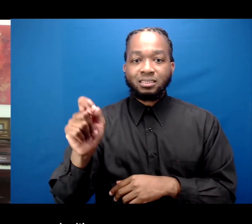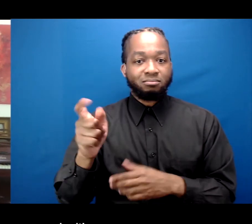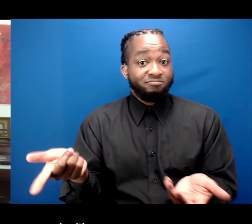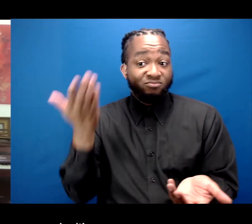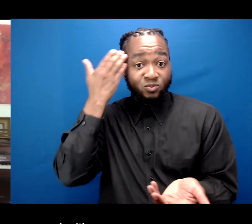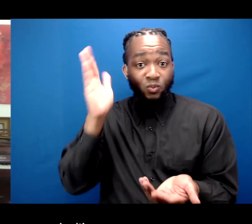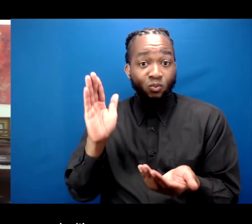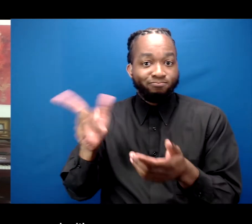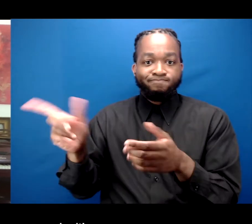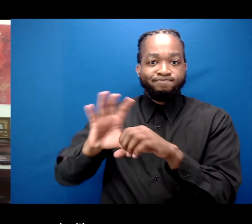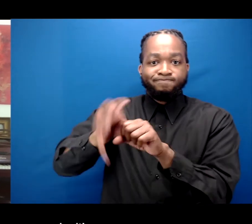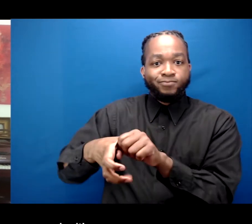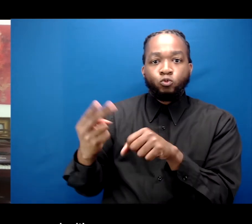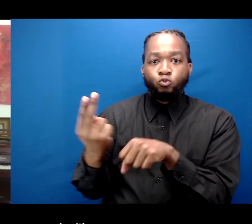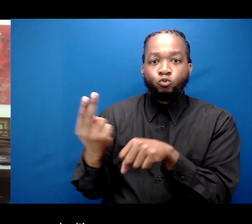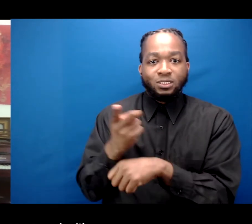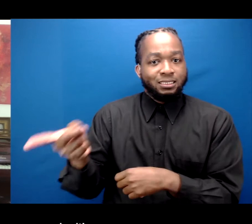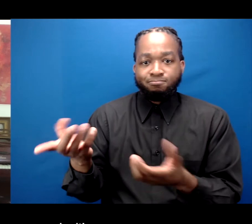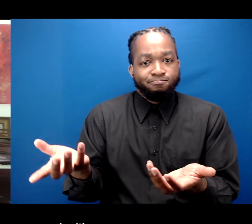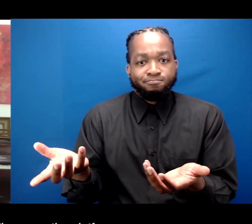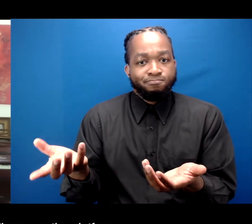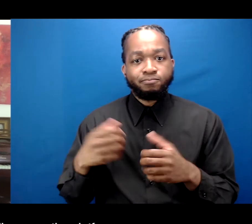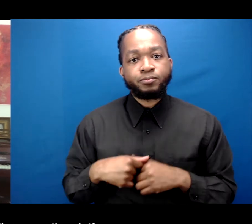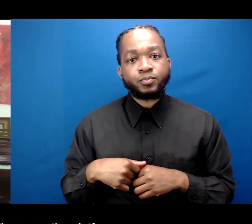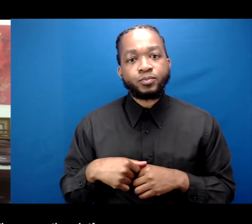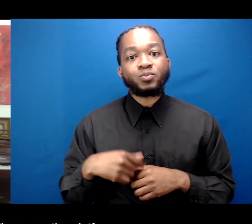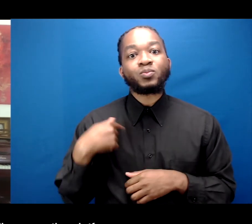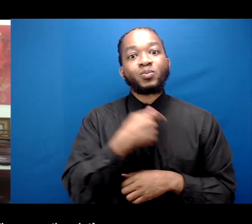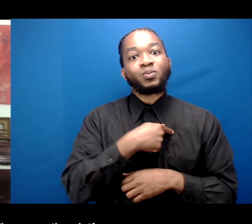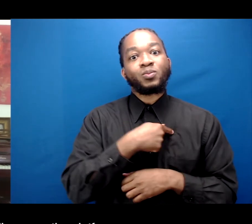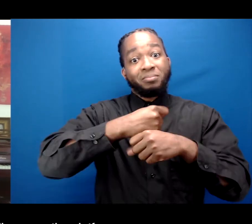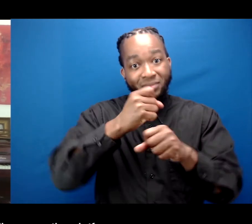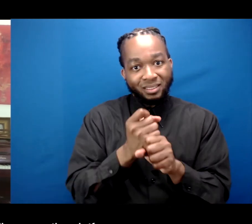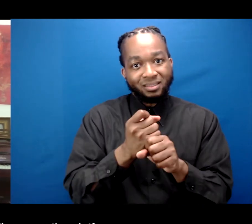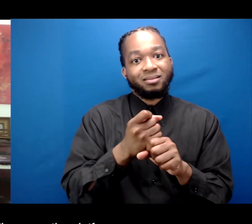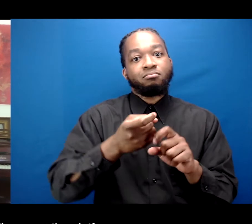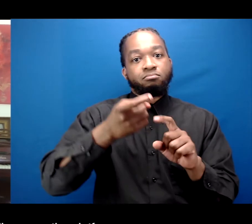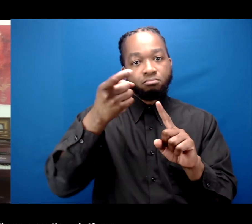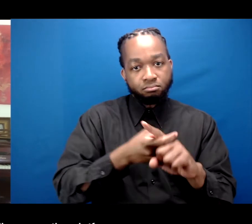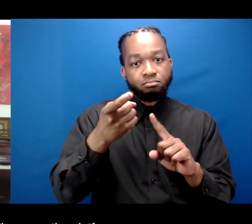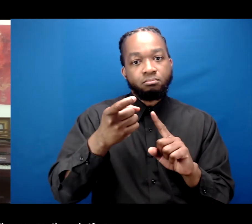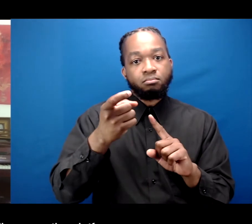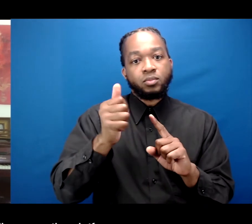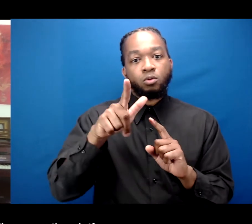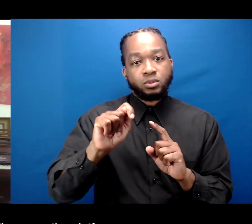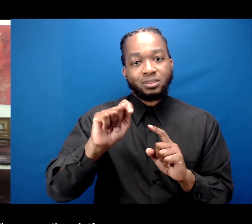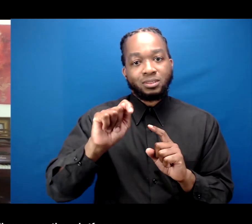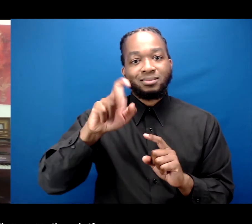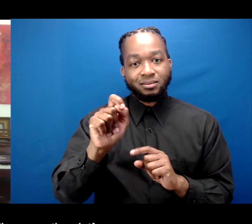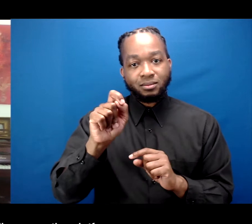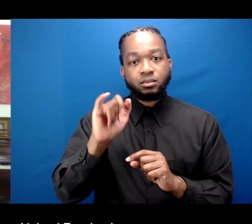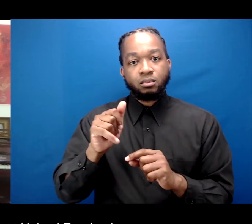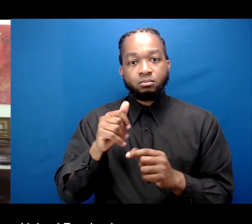needed. Facebook created automatic alt text to help address this challenge on the platform. The original version of